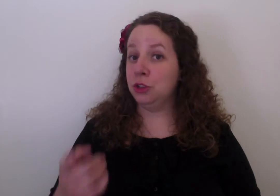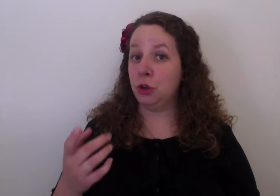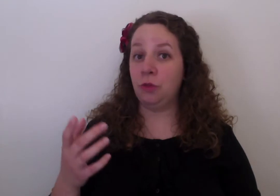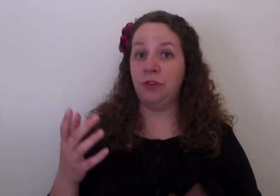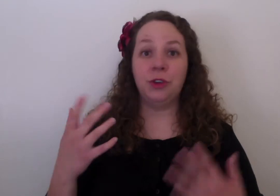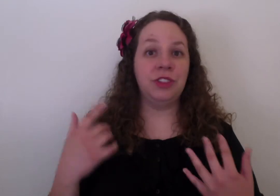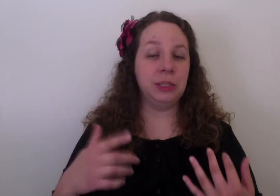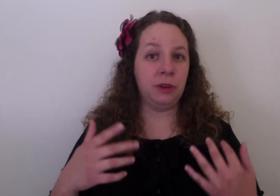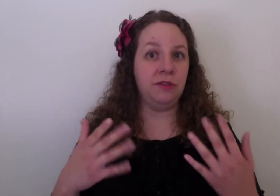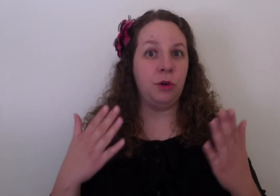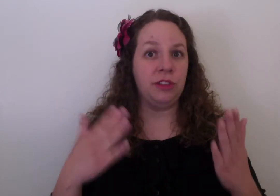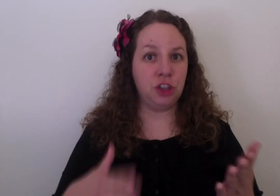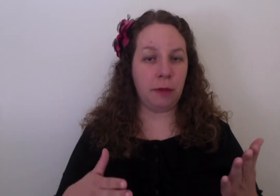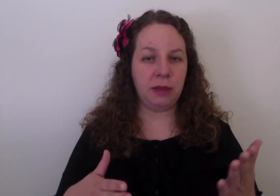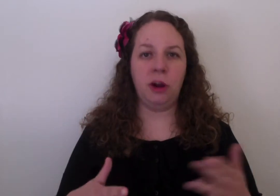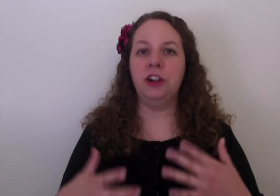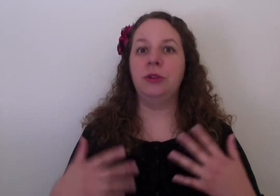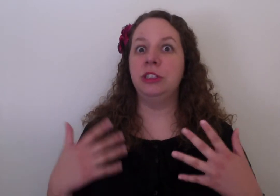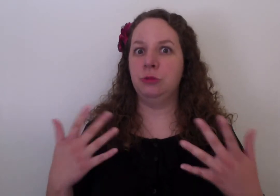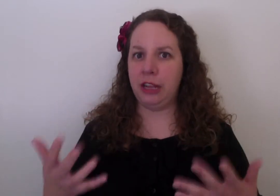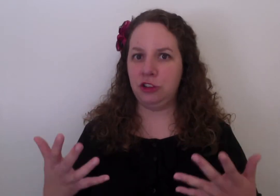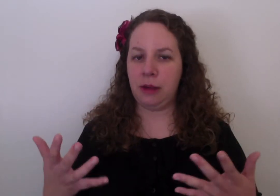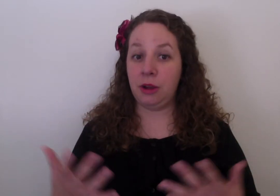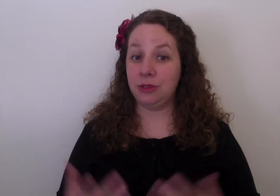So for this one, for the topic part, you're going to raise your eyebrows.